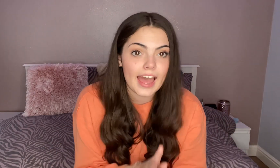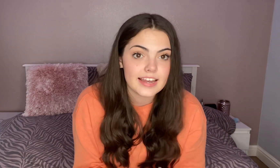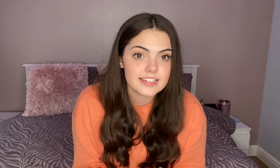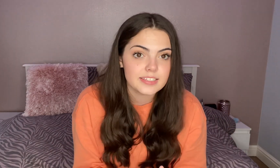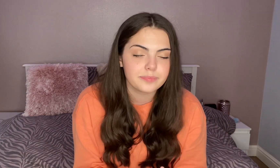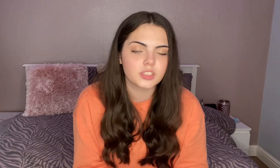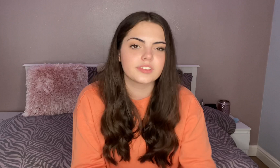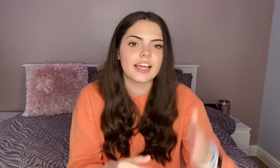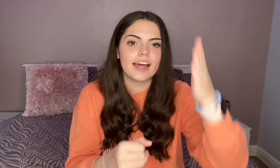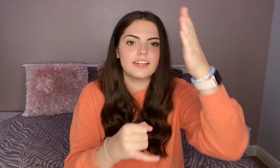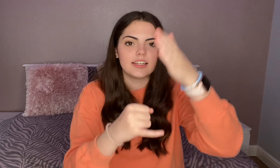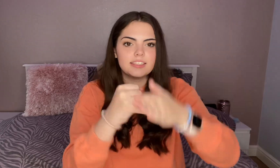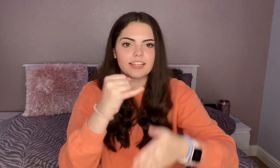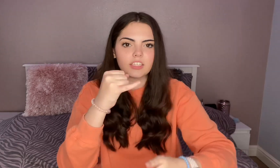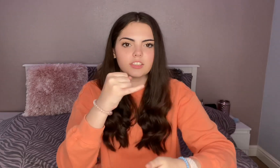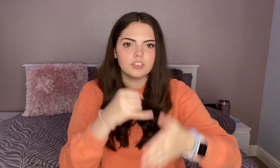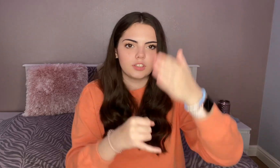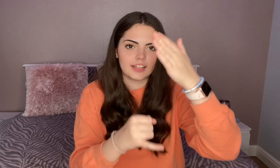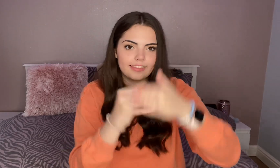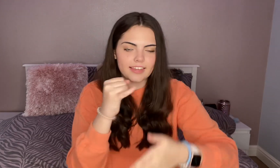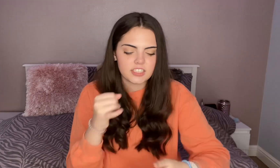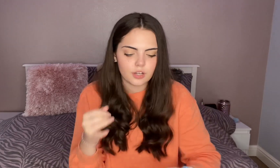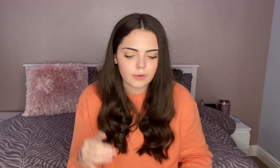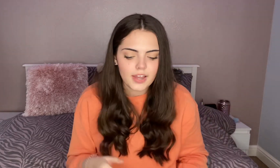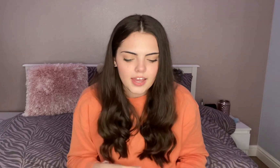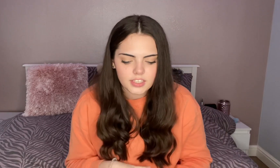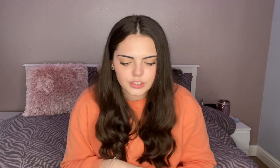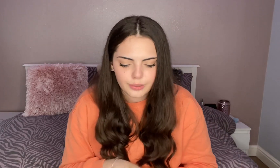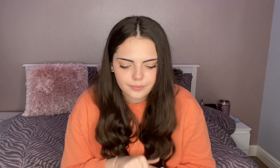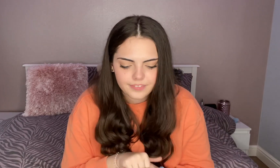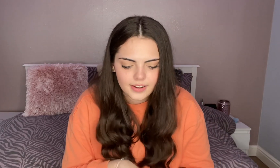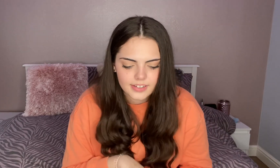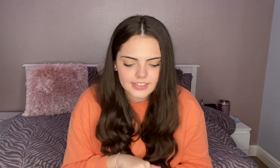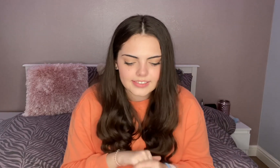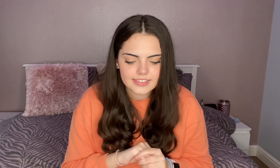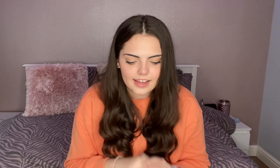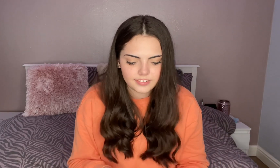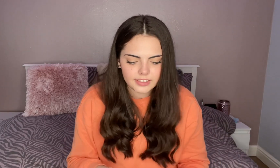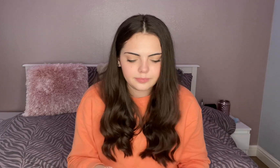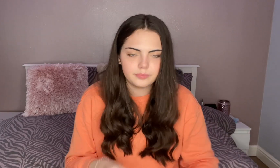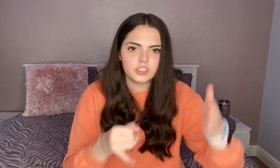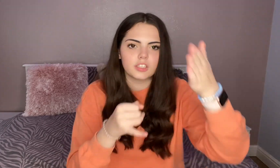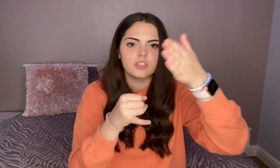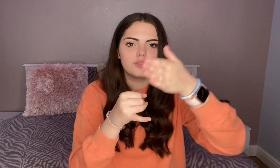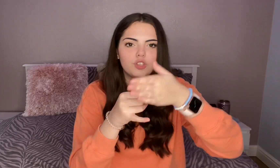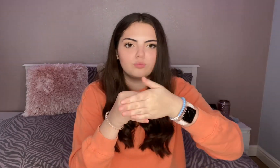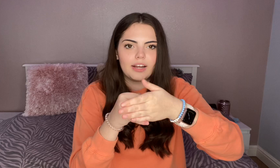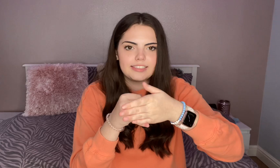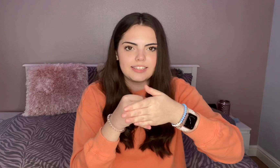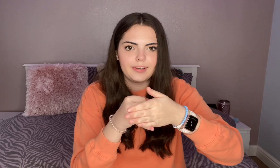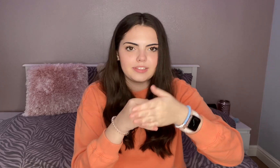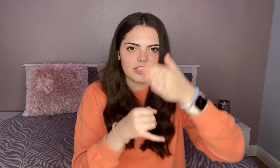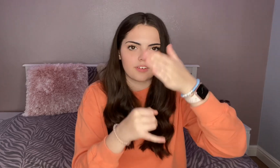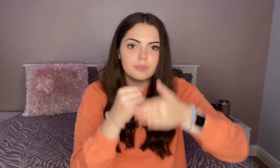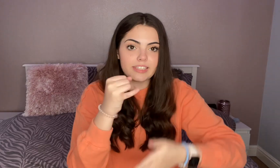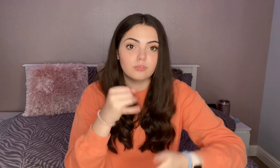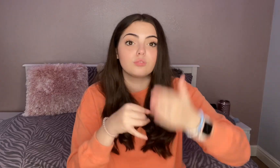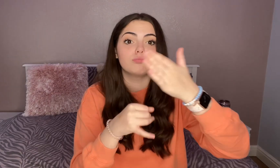end, because obviously end is like this. So for never, you're just going to just rest it instead of coming down, just rest